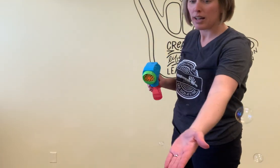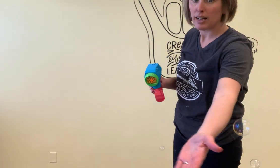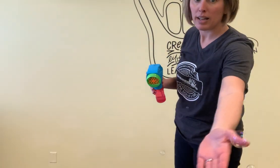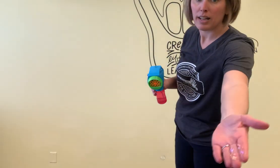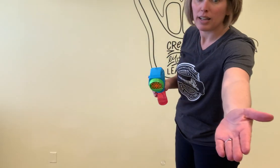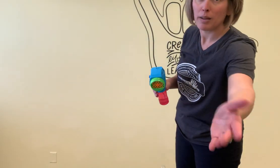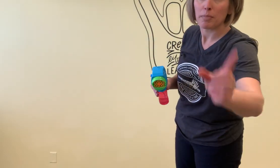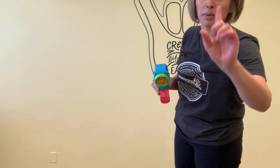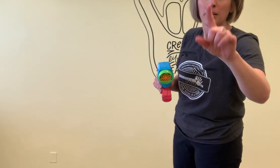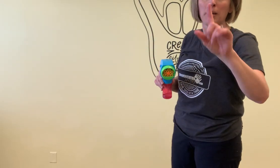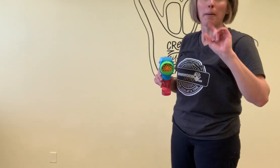pop,